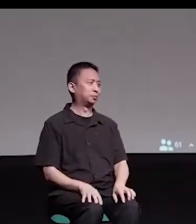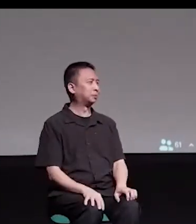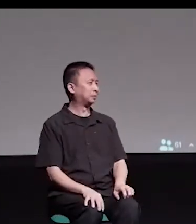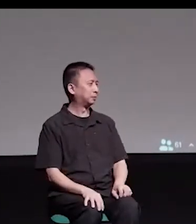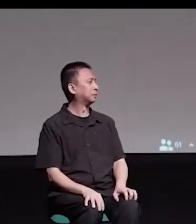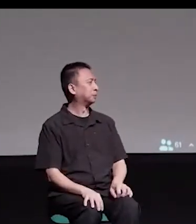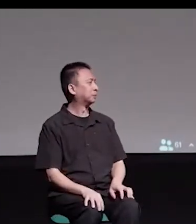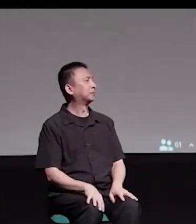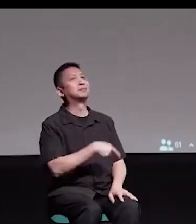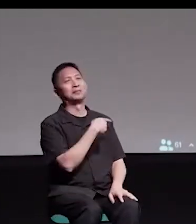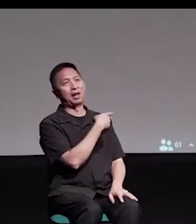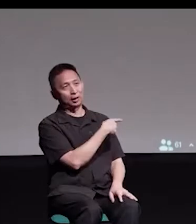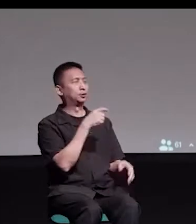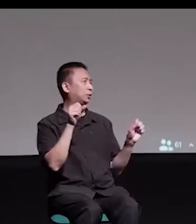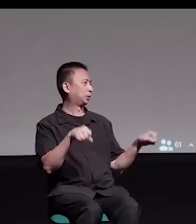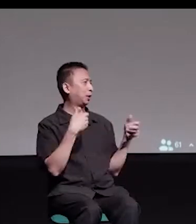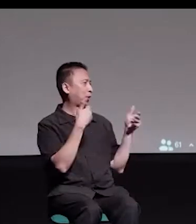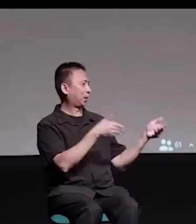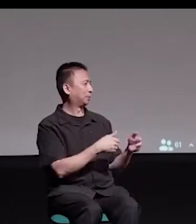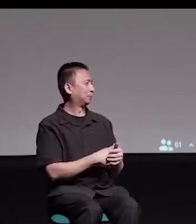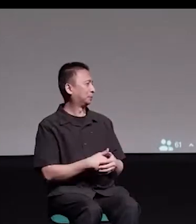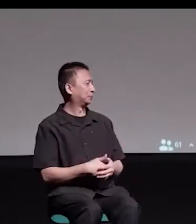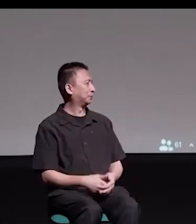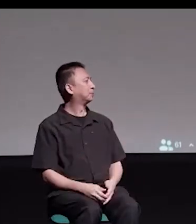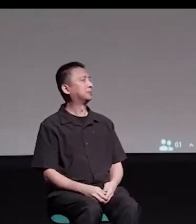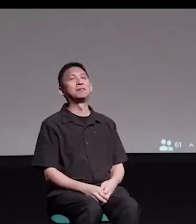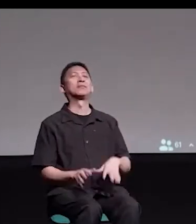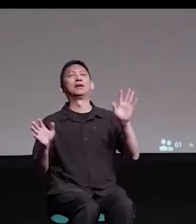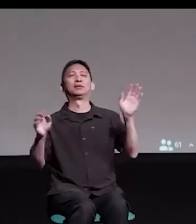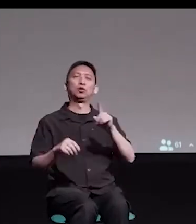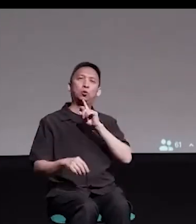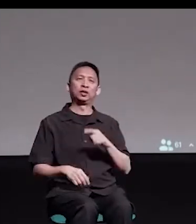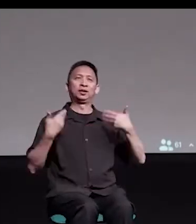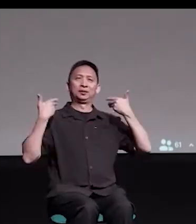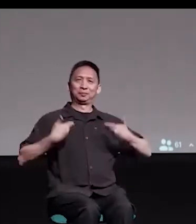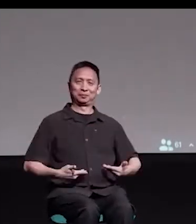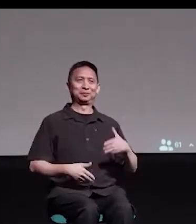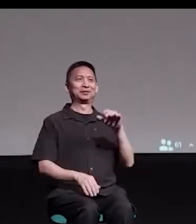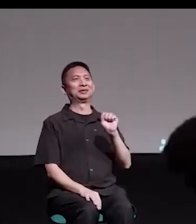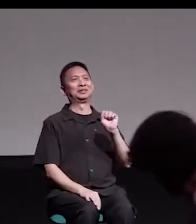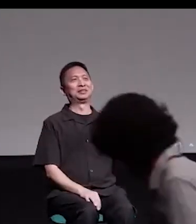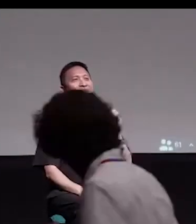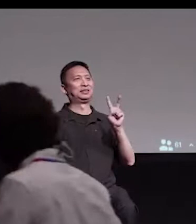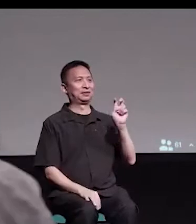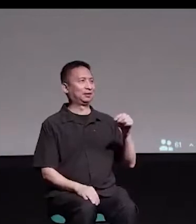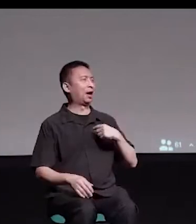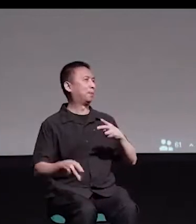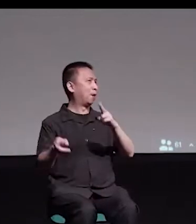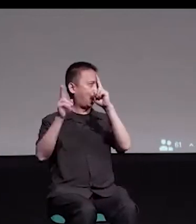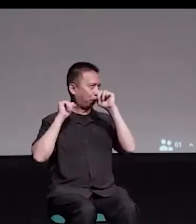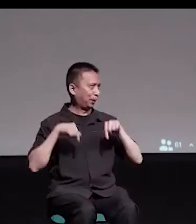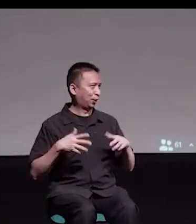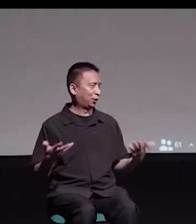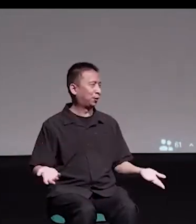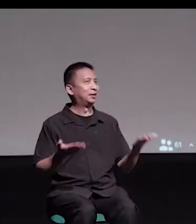First of all, downstairs, Steven. no, it's okay. I'm really honored to be here. Thank you to all the organizers and